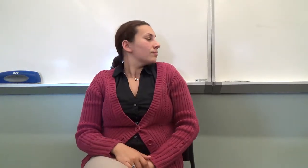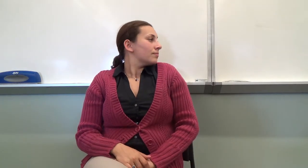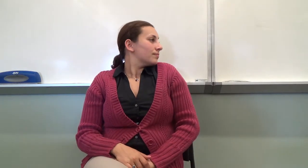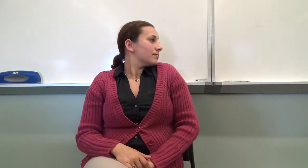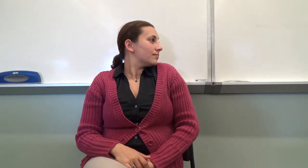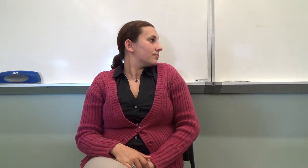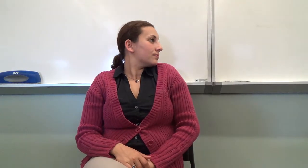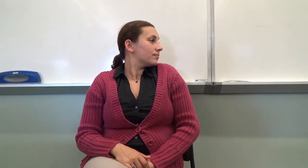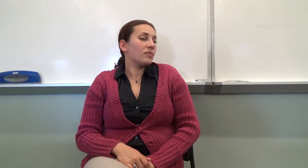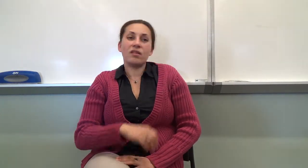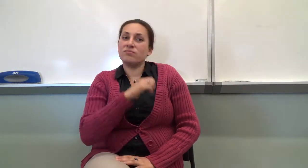Not the same.